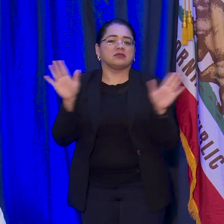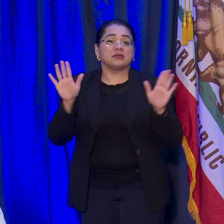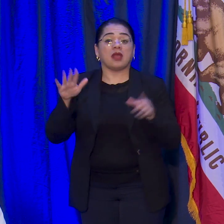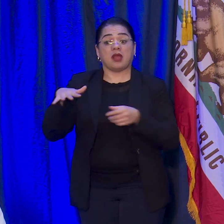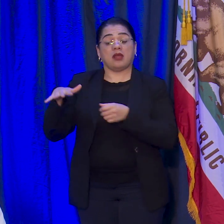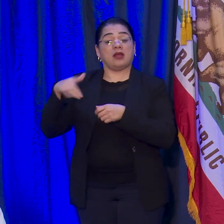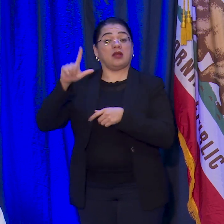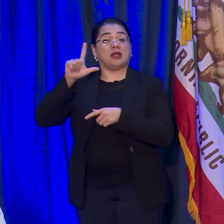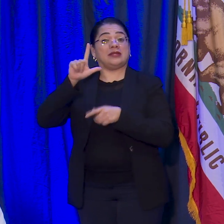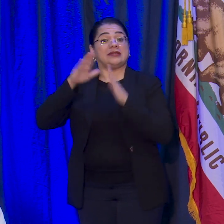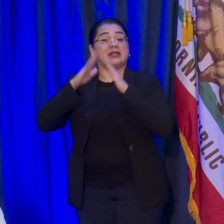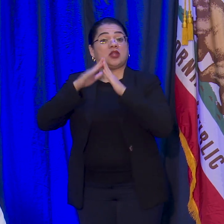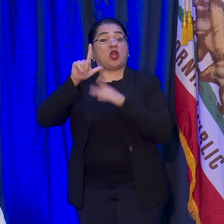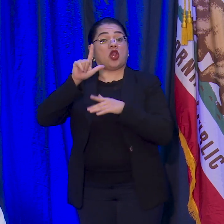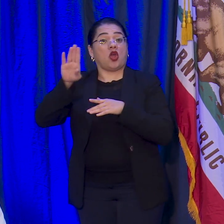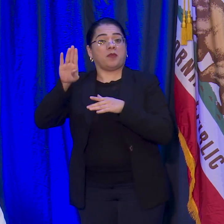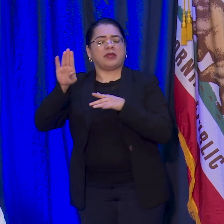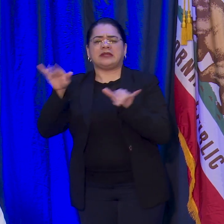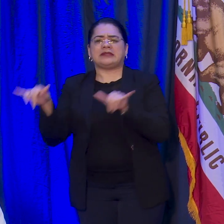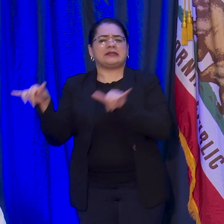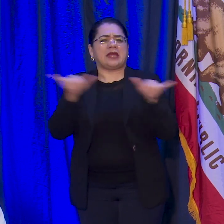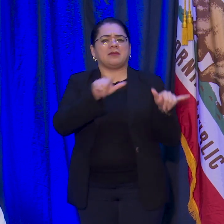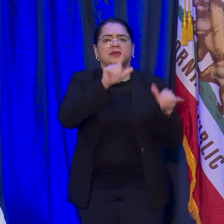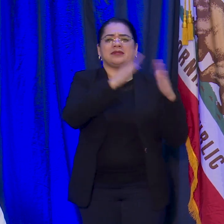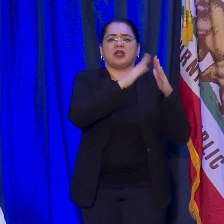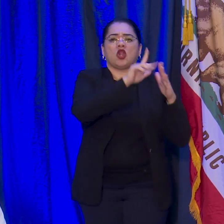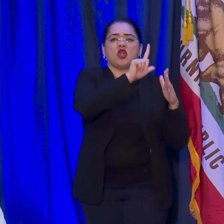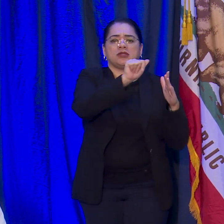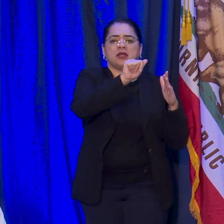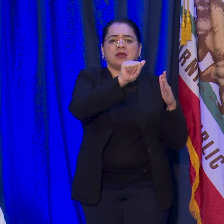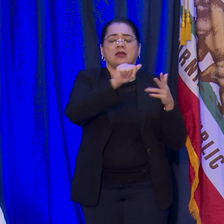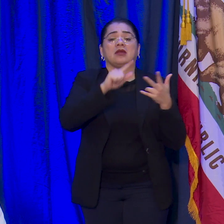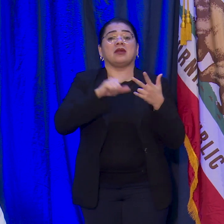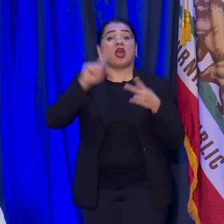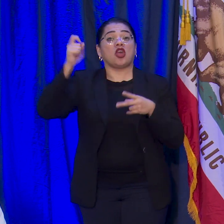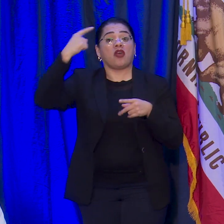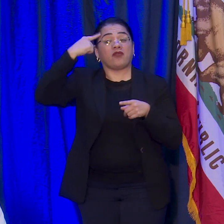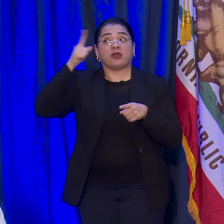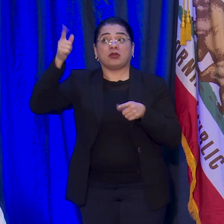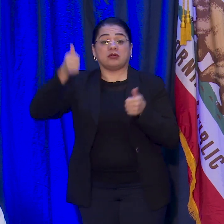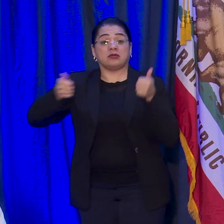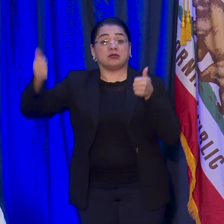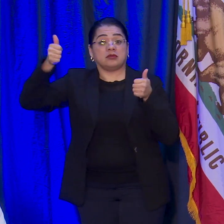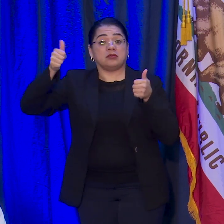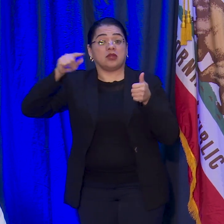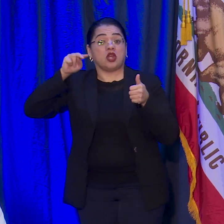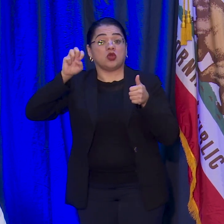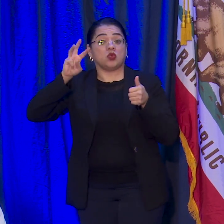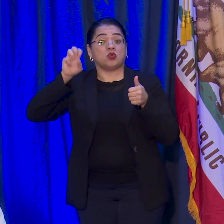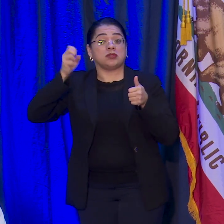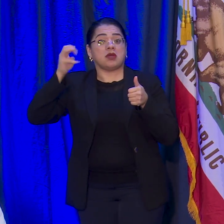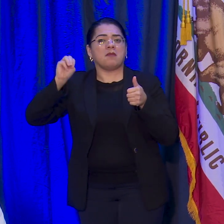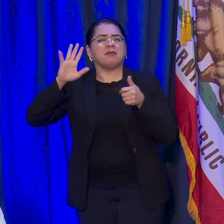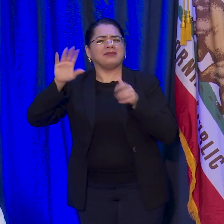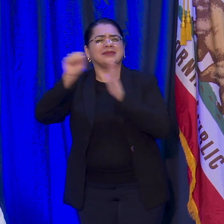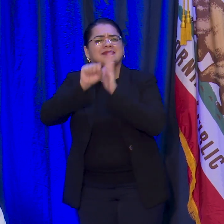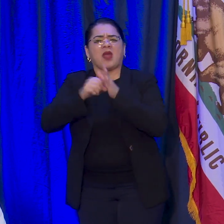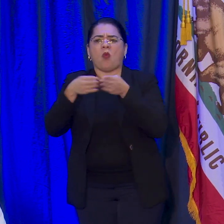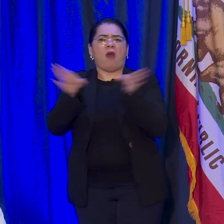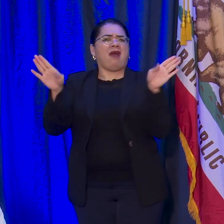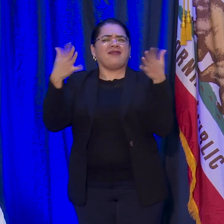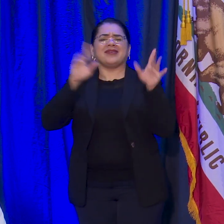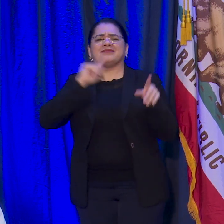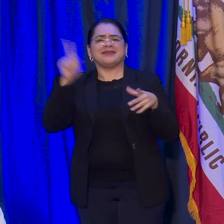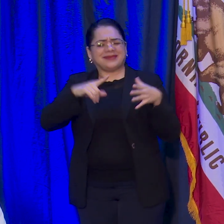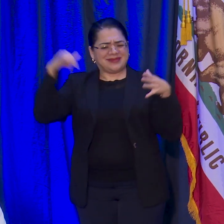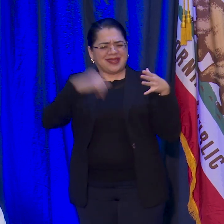aligns with the County of Los Angeles, and it aligns with Governor Gavin Newsom's statewide order as well. So